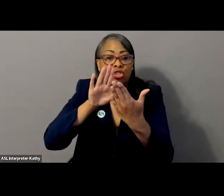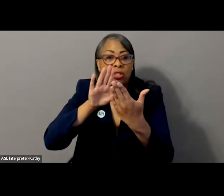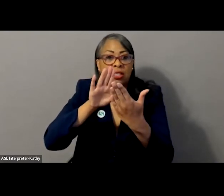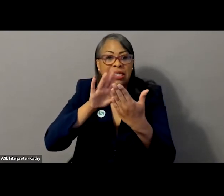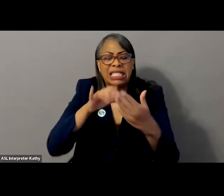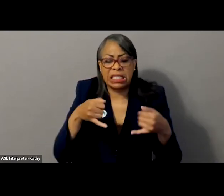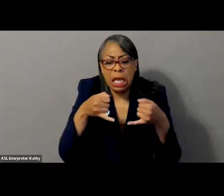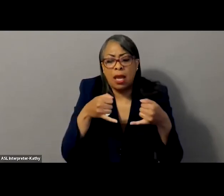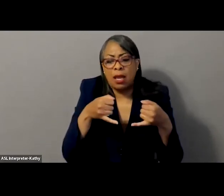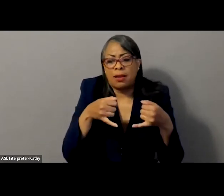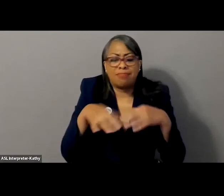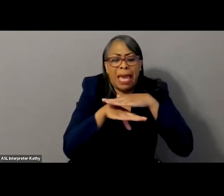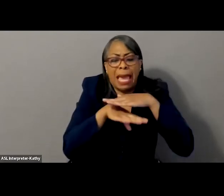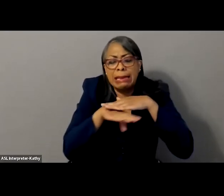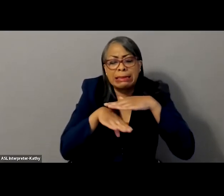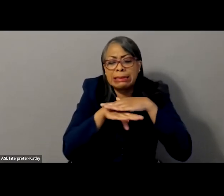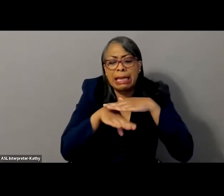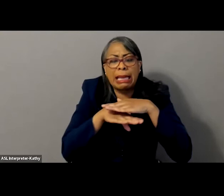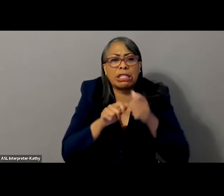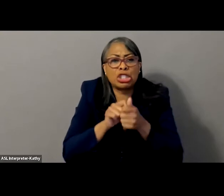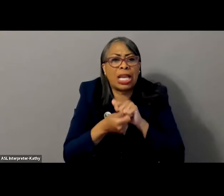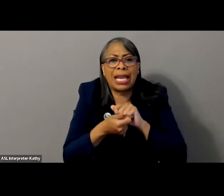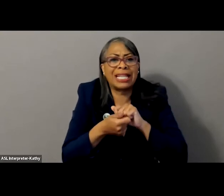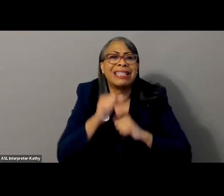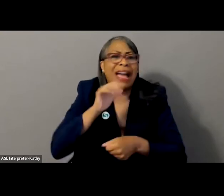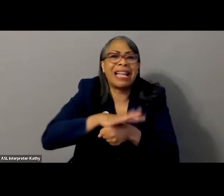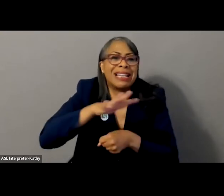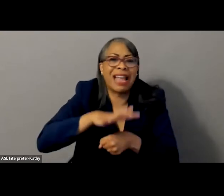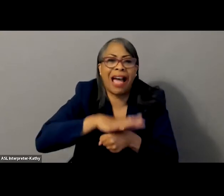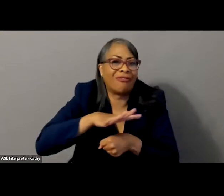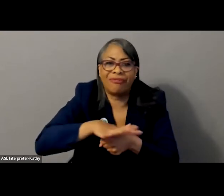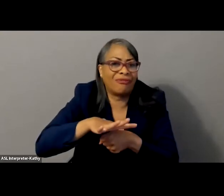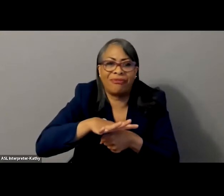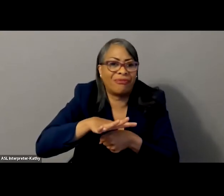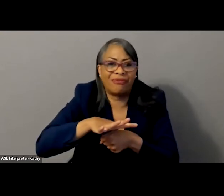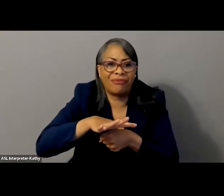enough to create the kind of changes that we're envisioning.